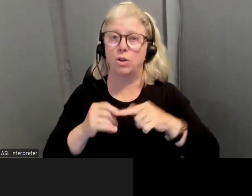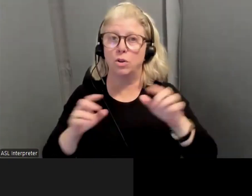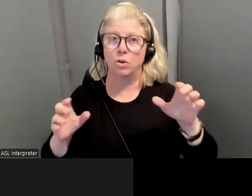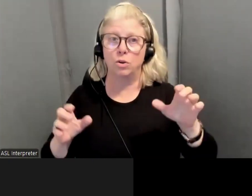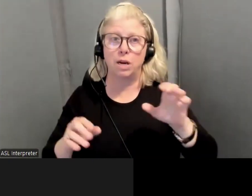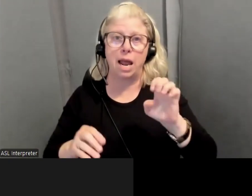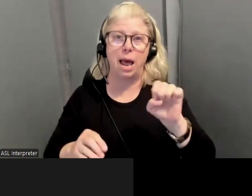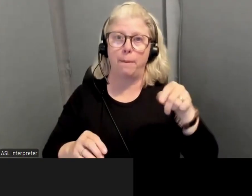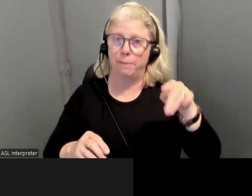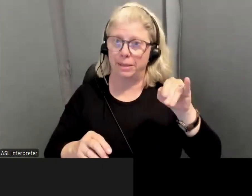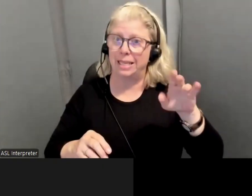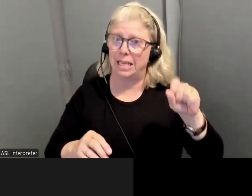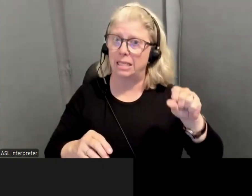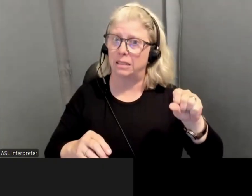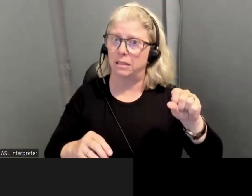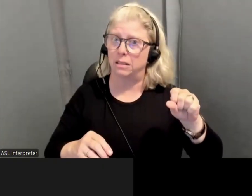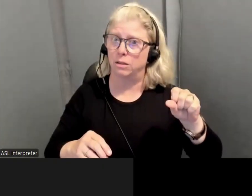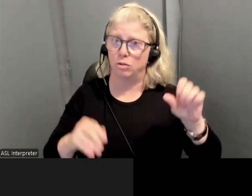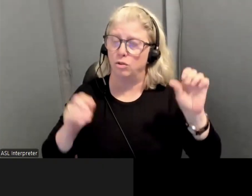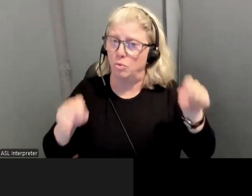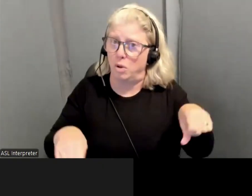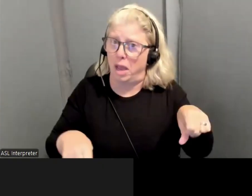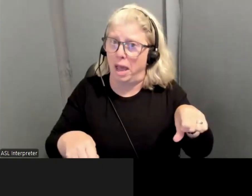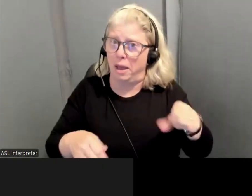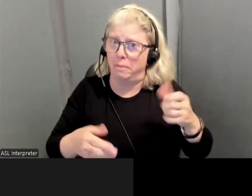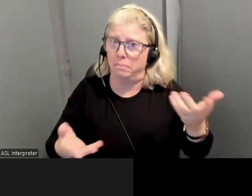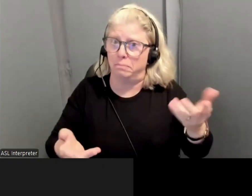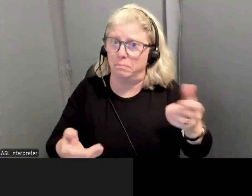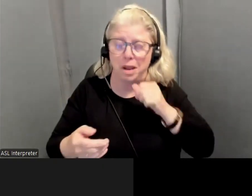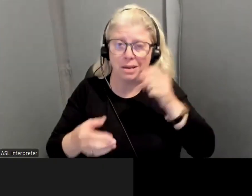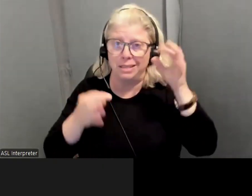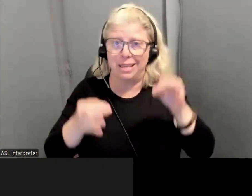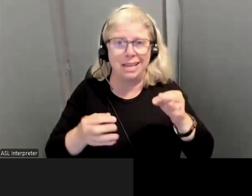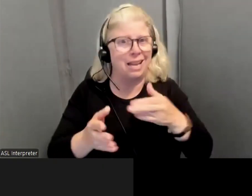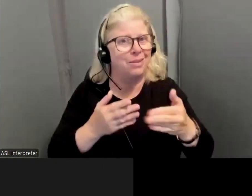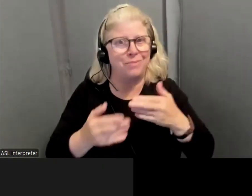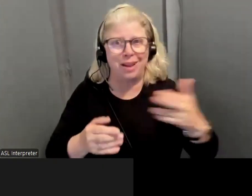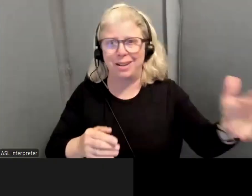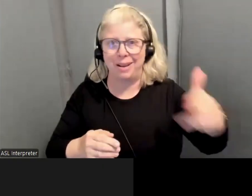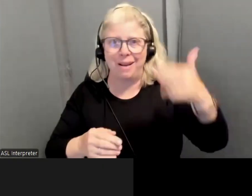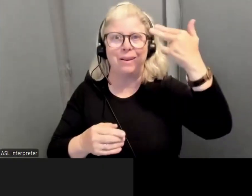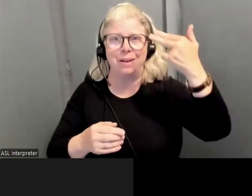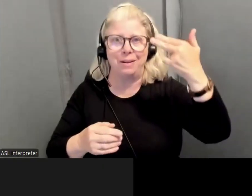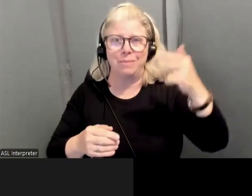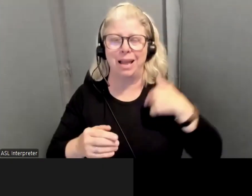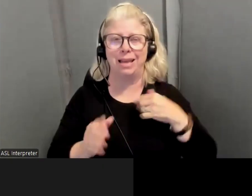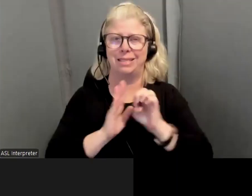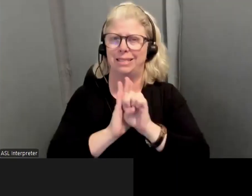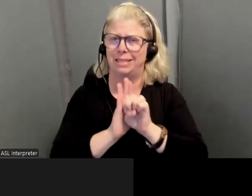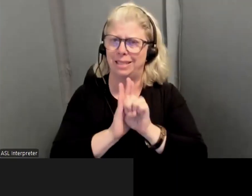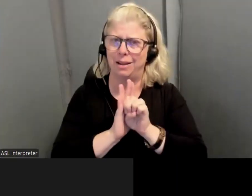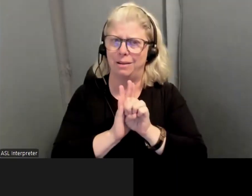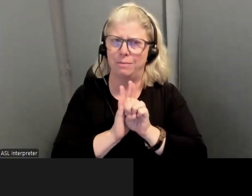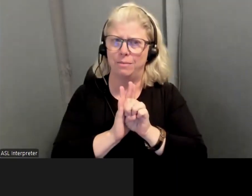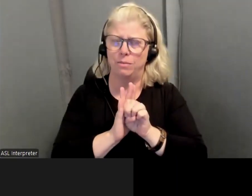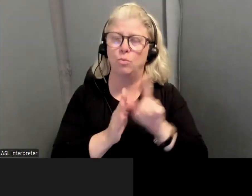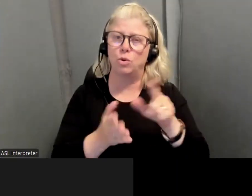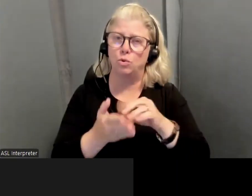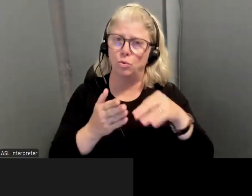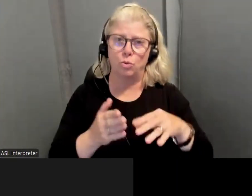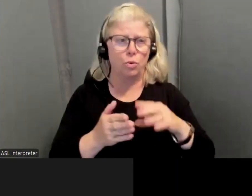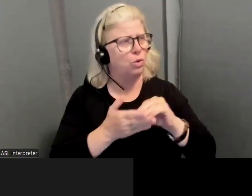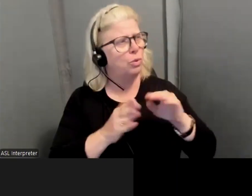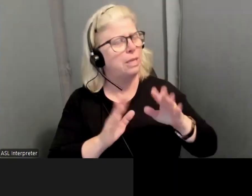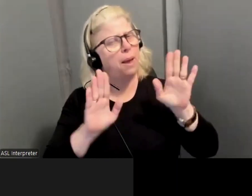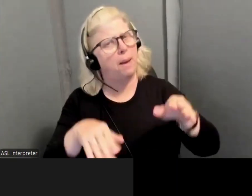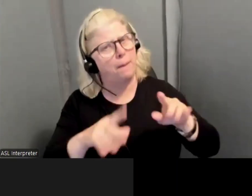Epictetus, yes, you can help it, even if somebody points a gun to your head. He actually has an example with one of his students. One of his students says,